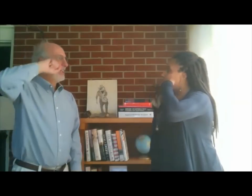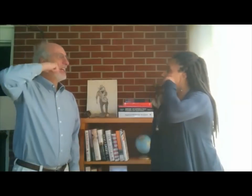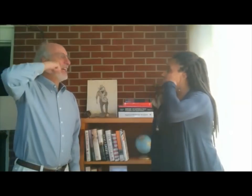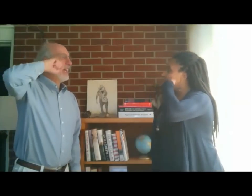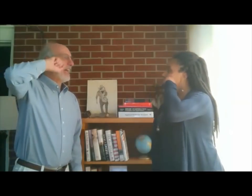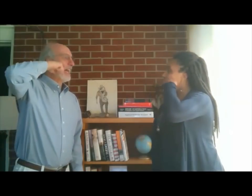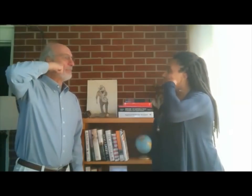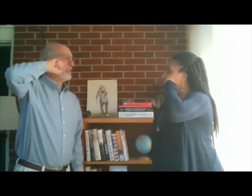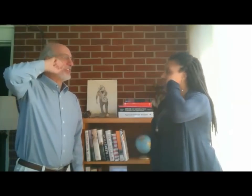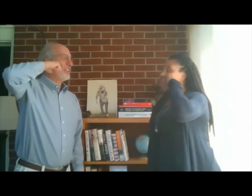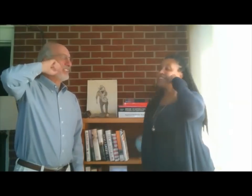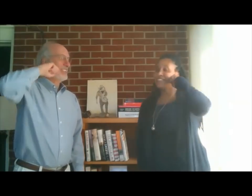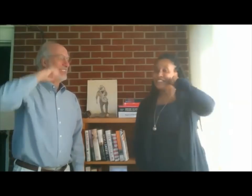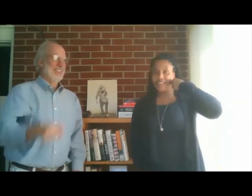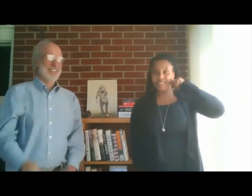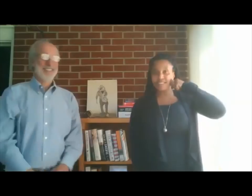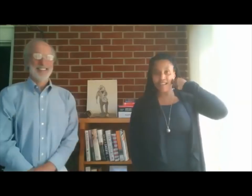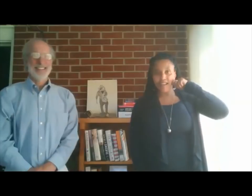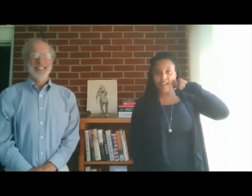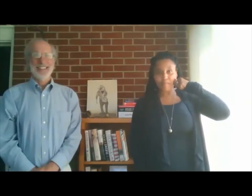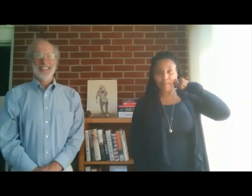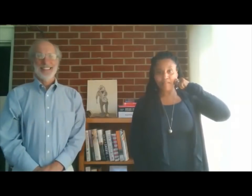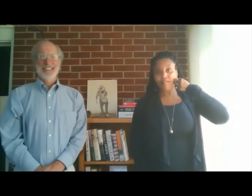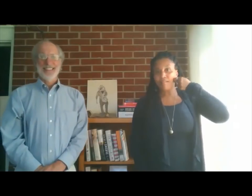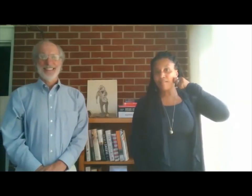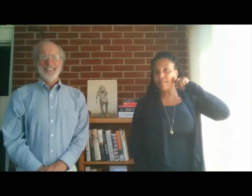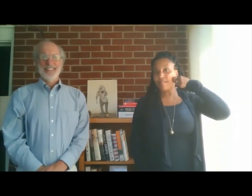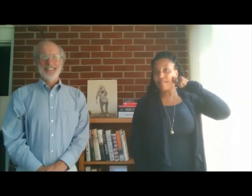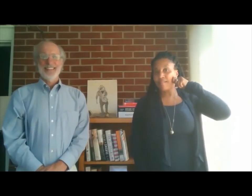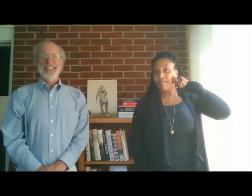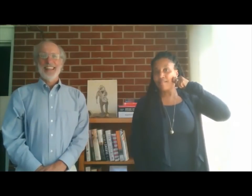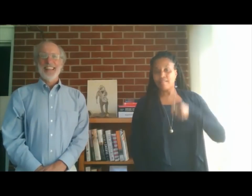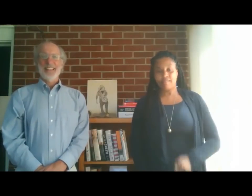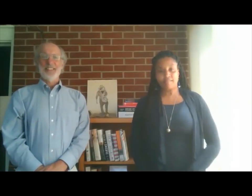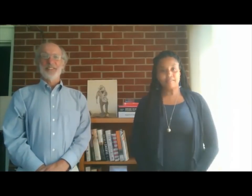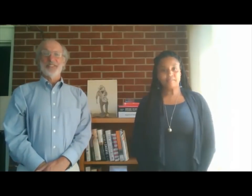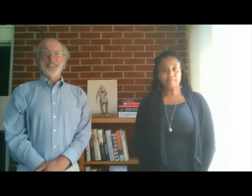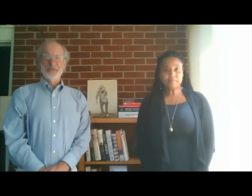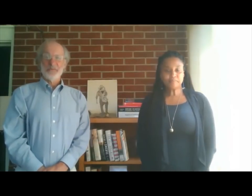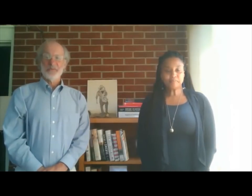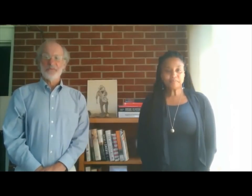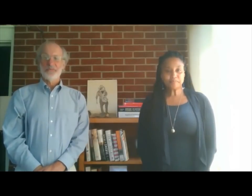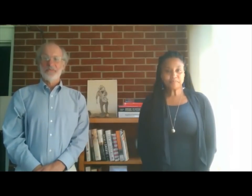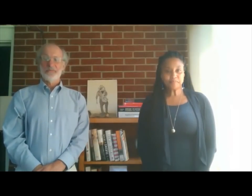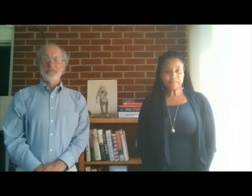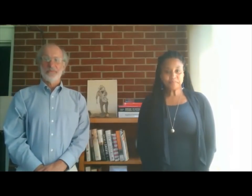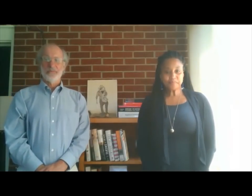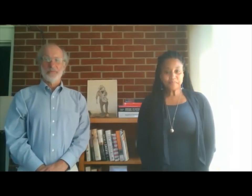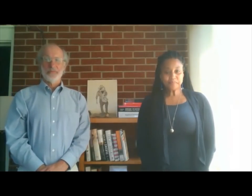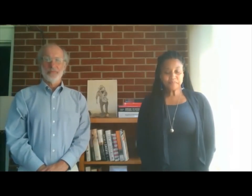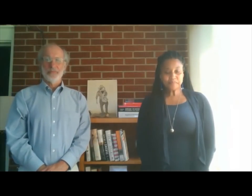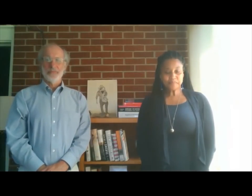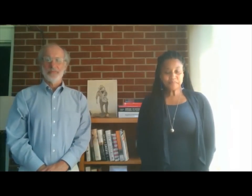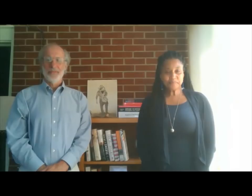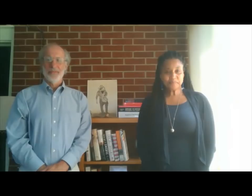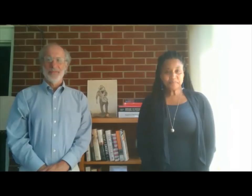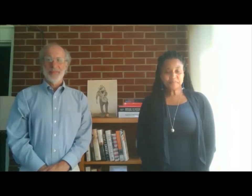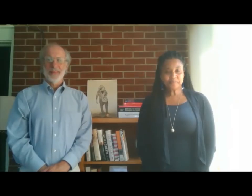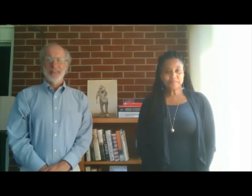Apple. Apple. Correct. Apple. And your turn.